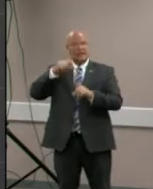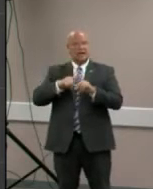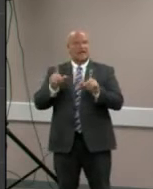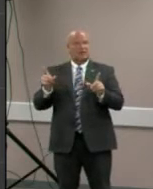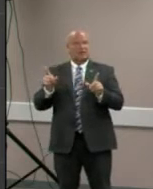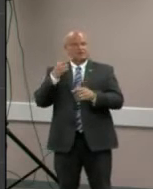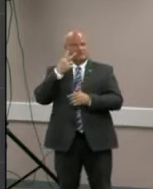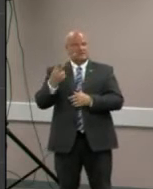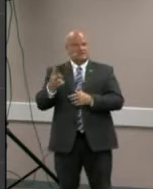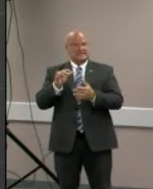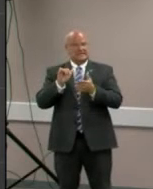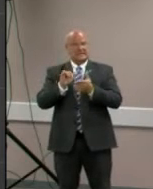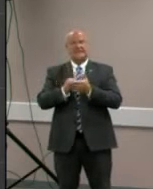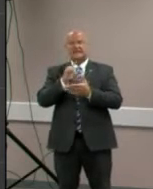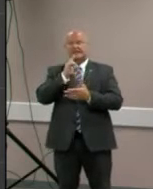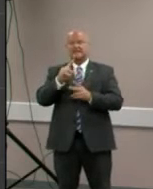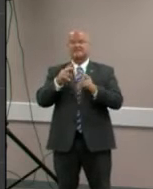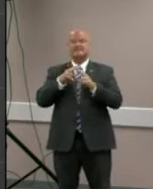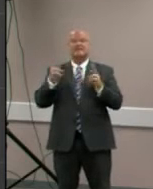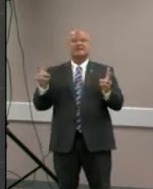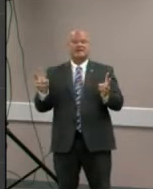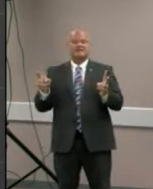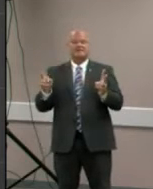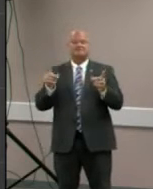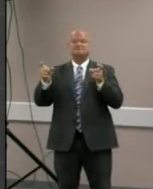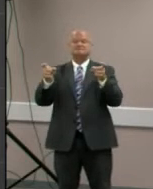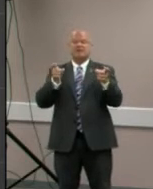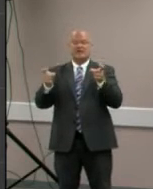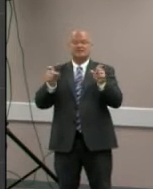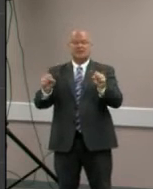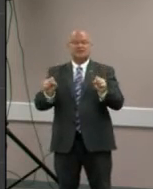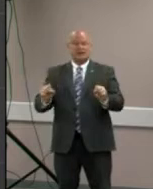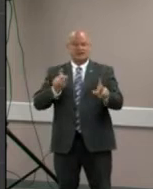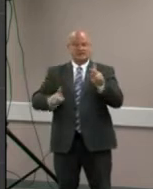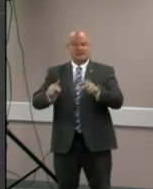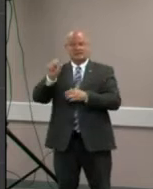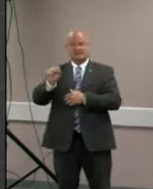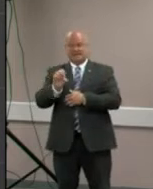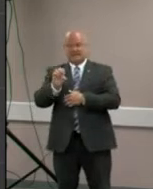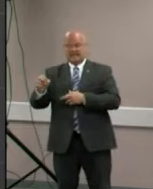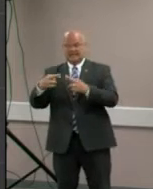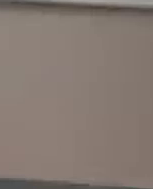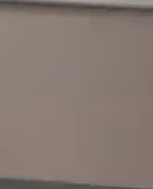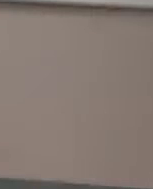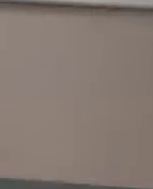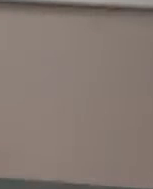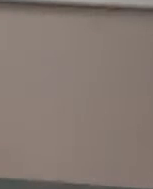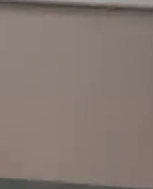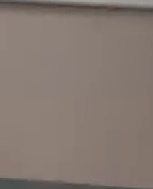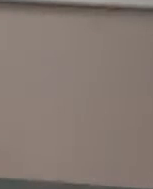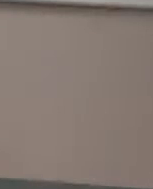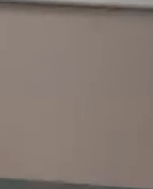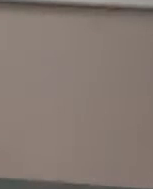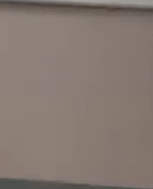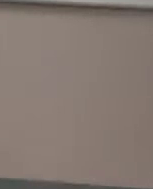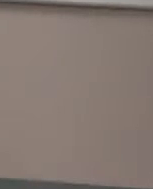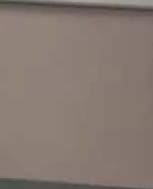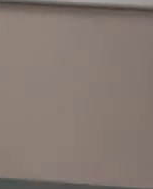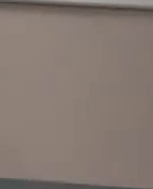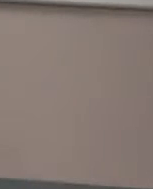but you can see that that is a very manageable amount that's hospitalized because of COVID-19.